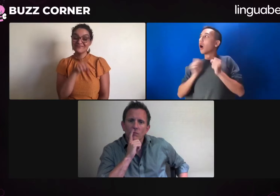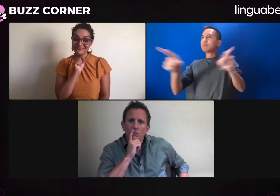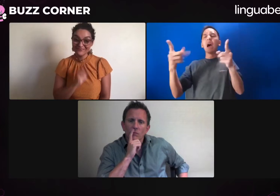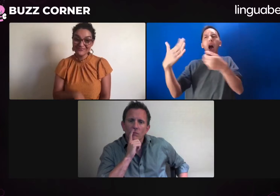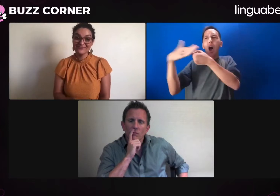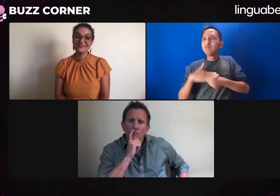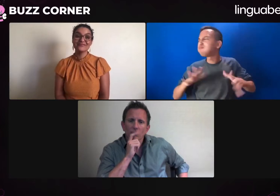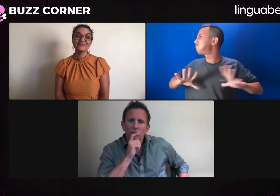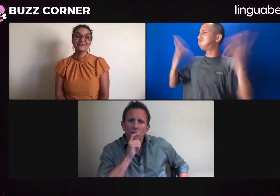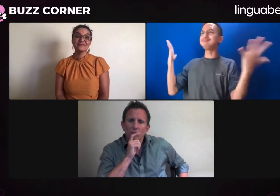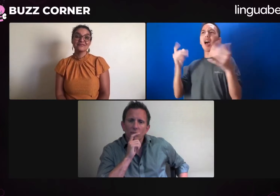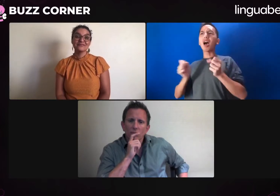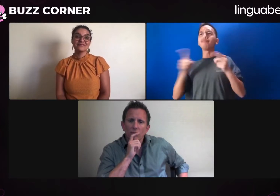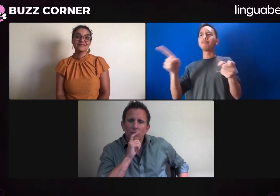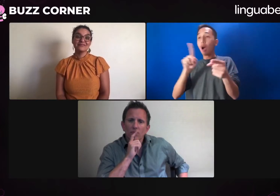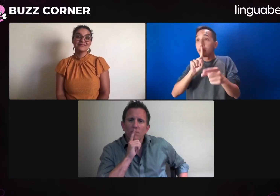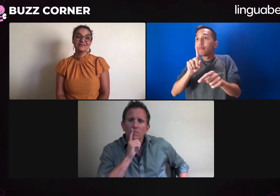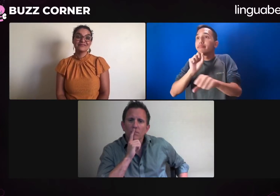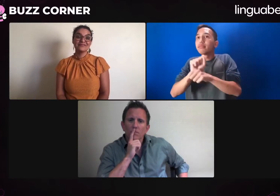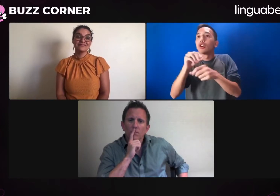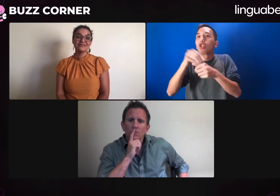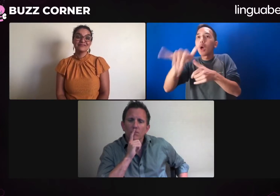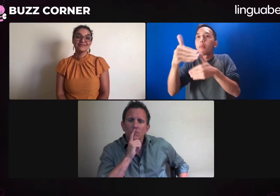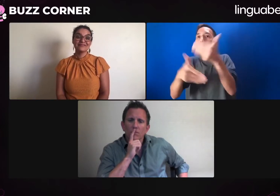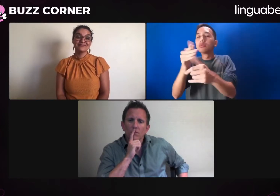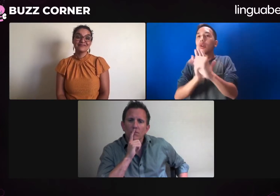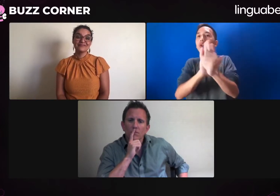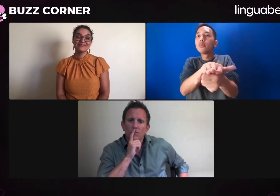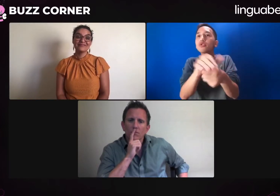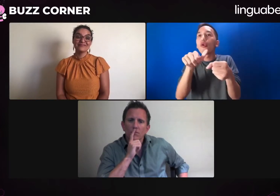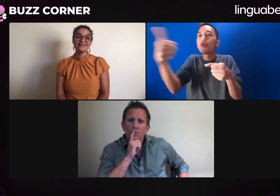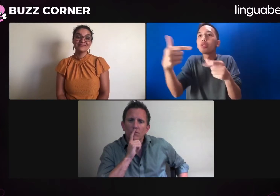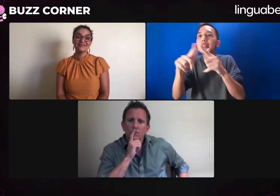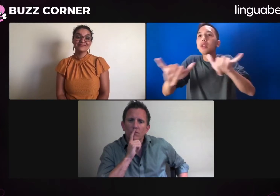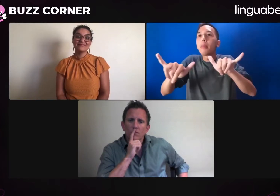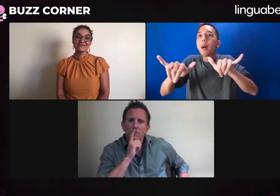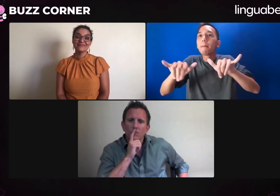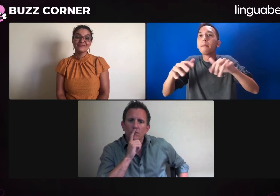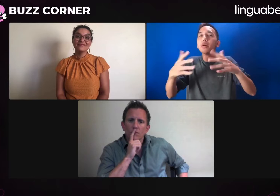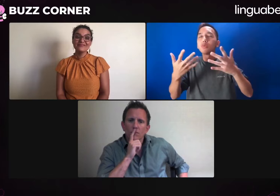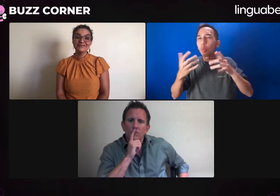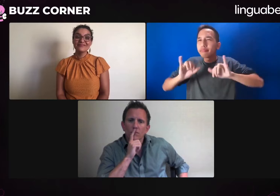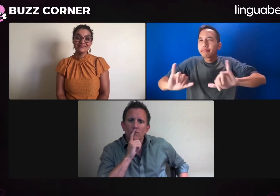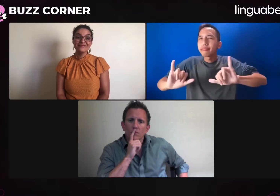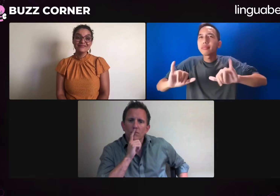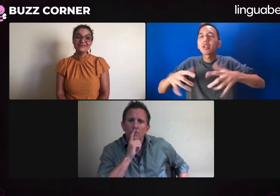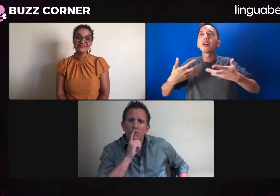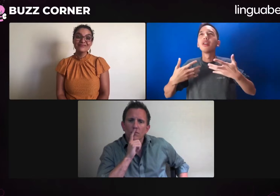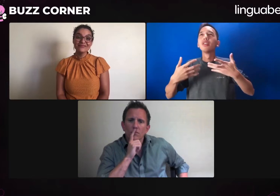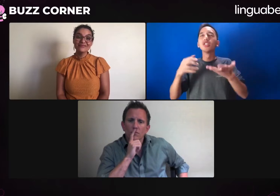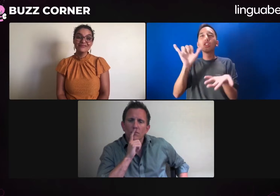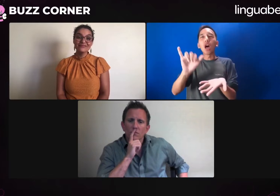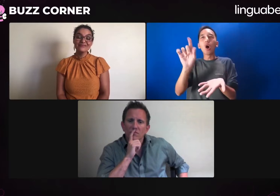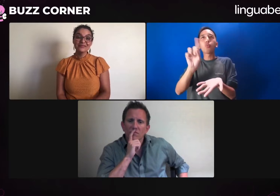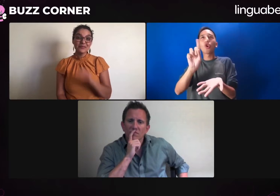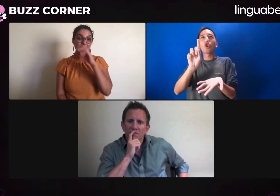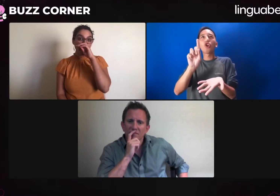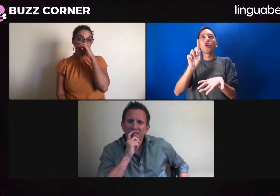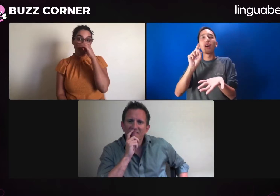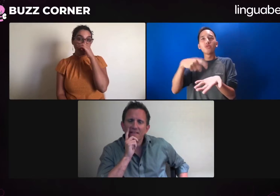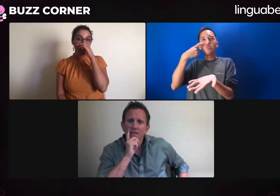we feel that we're the victims of oppression, but we also oppress those in exchange. And so in our actions, we are also